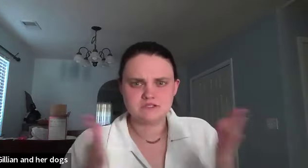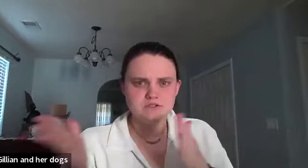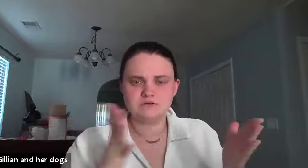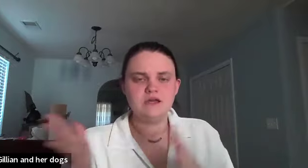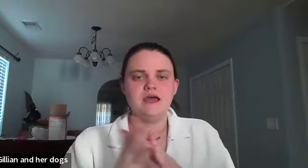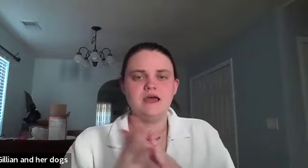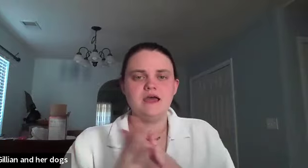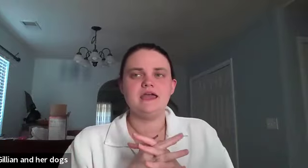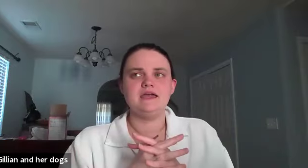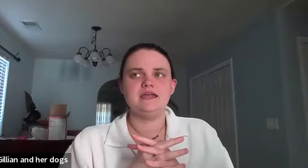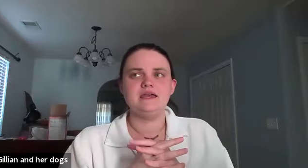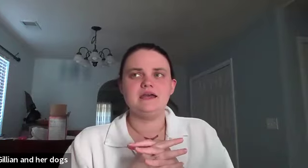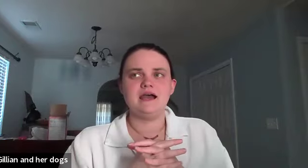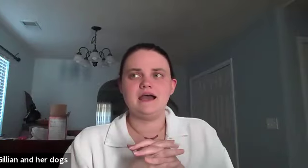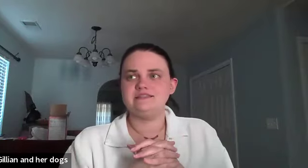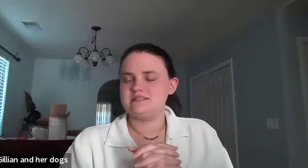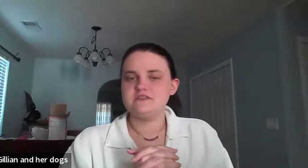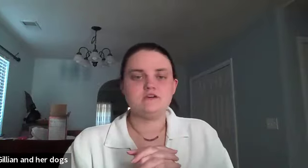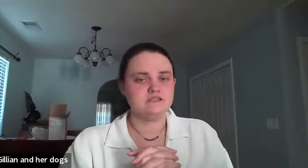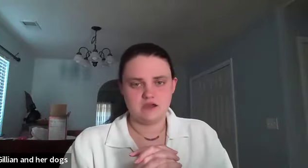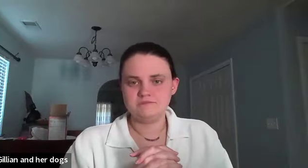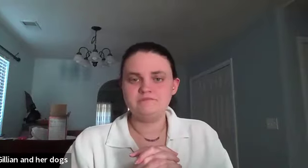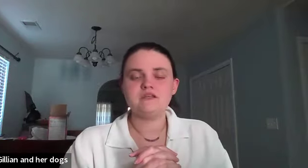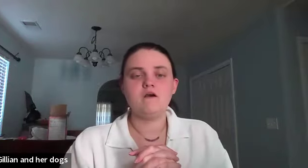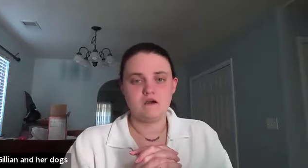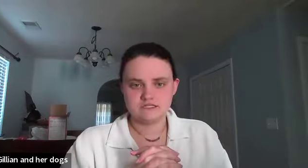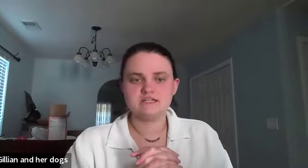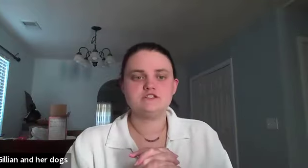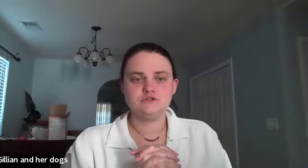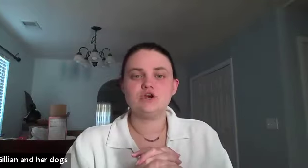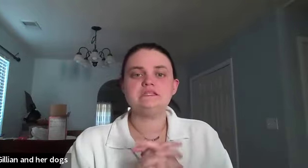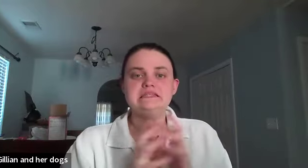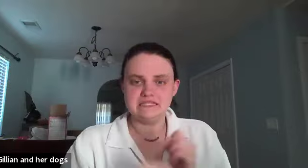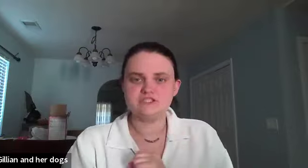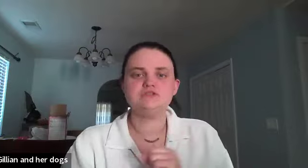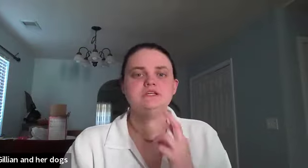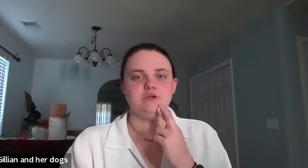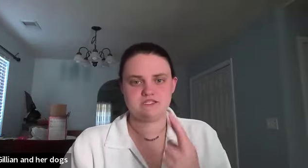supposed to? And I say this all the time. Context clues are literally your best